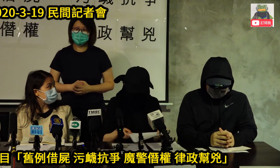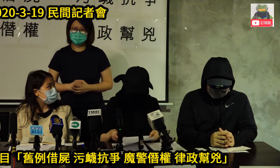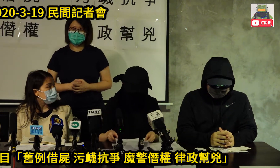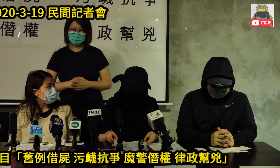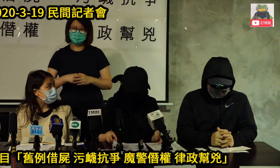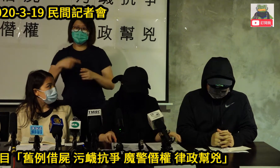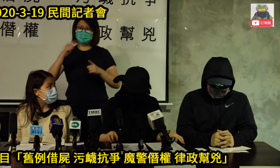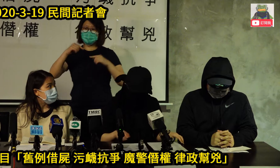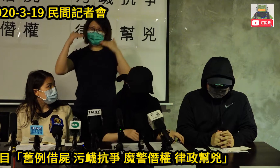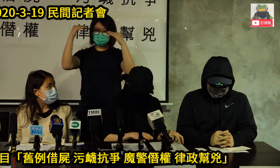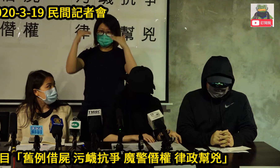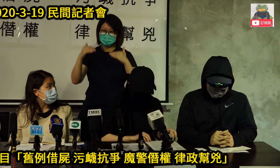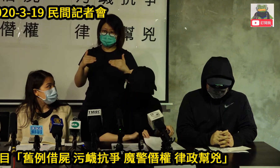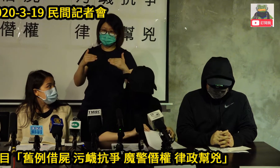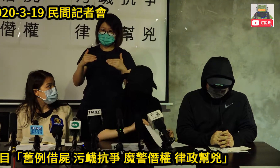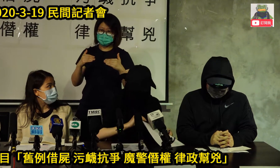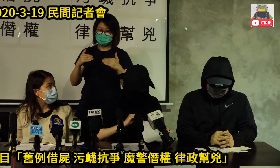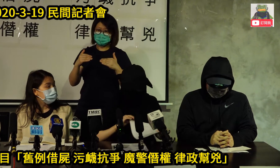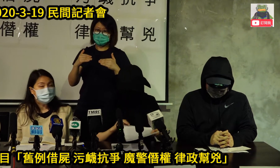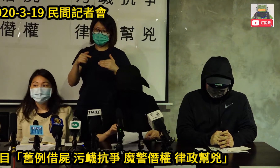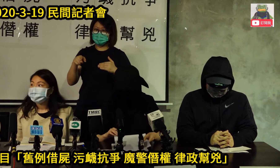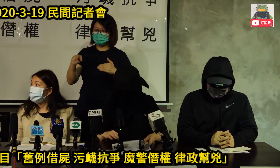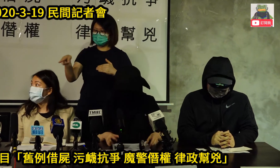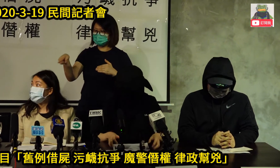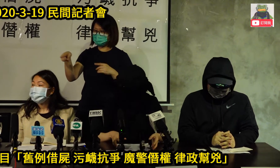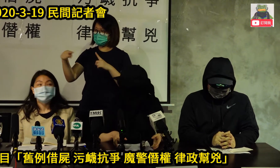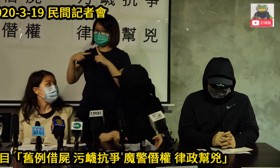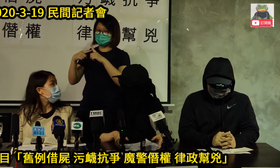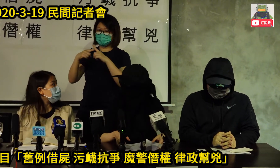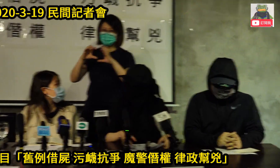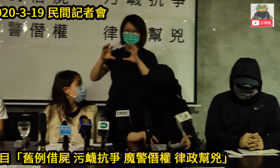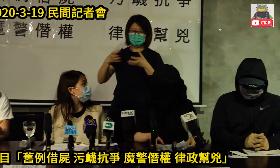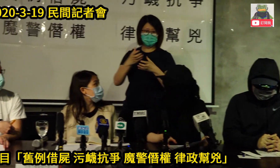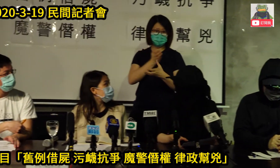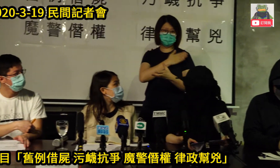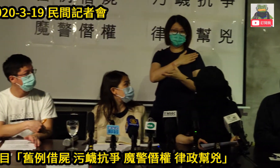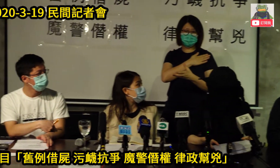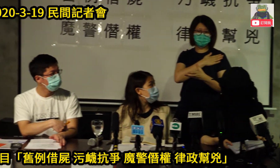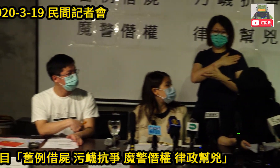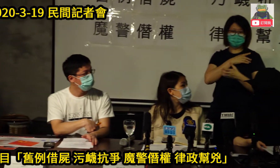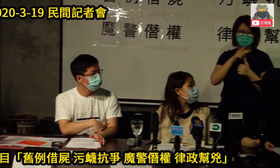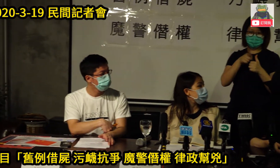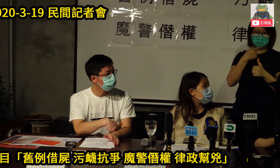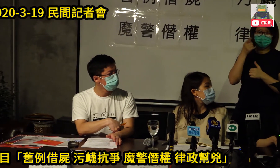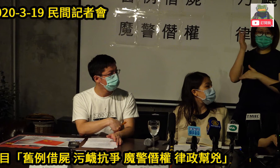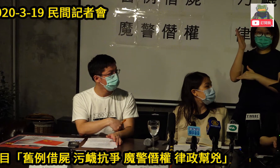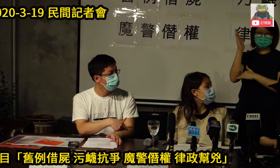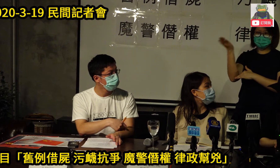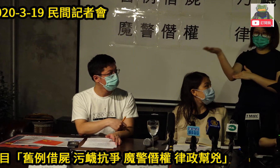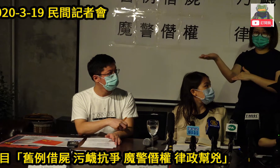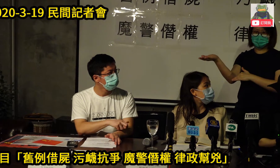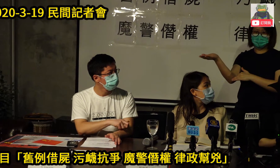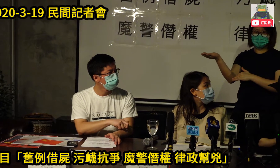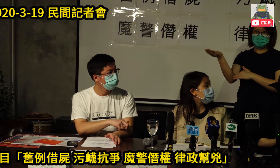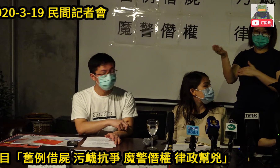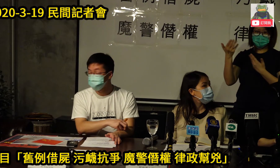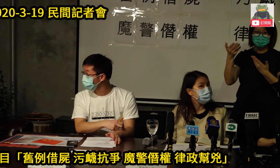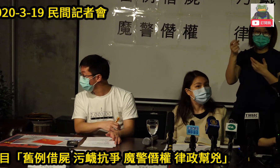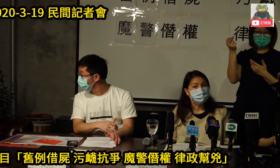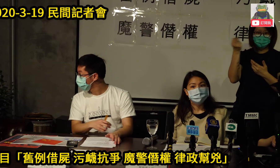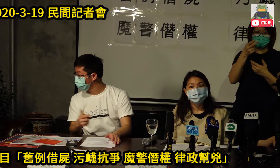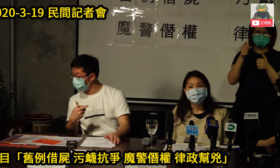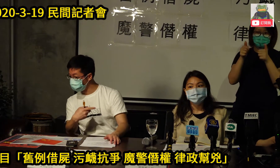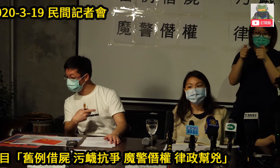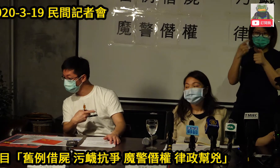our international audience at the beginning of just want to thank you for participants